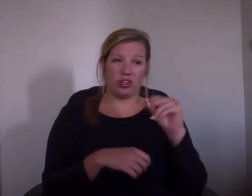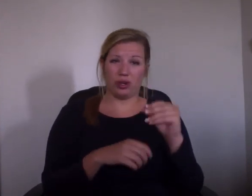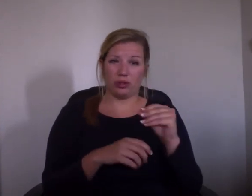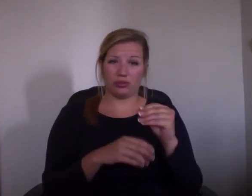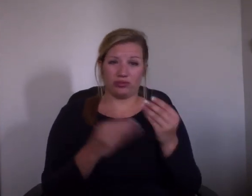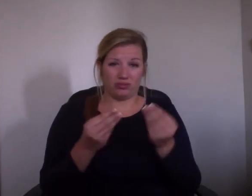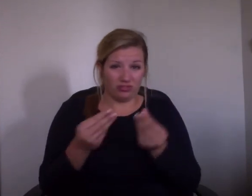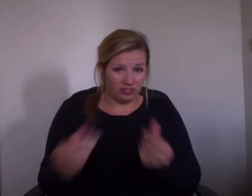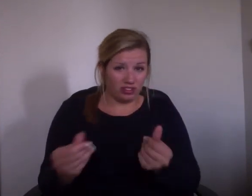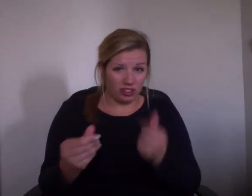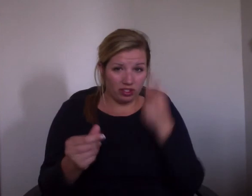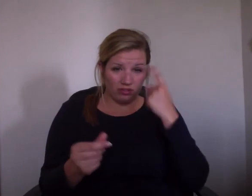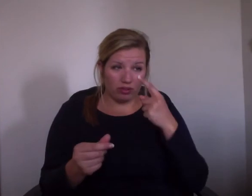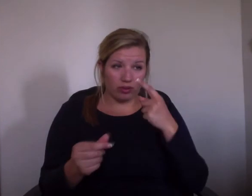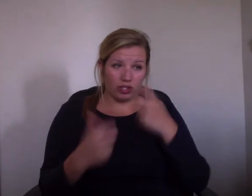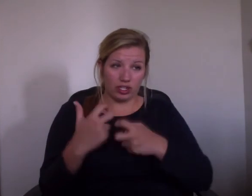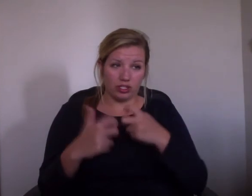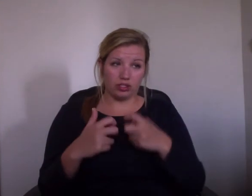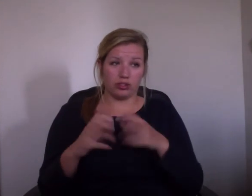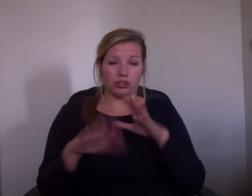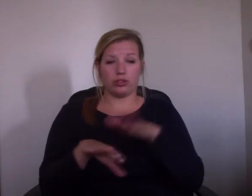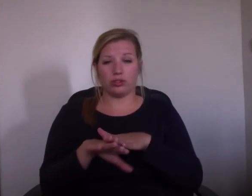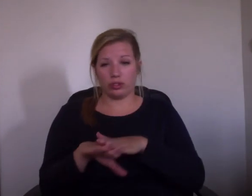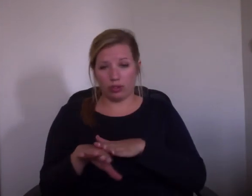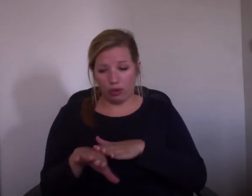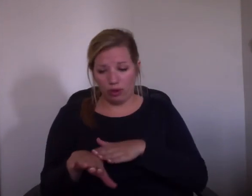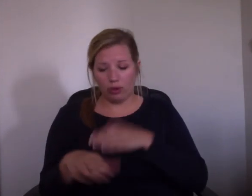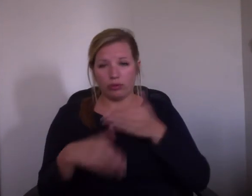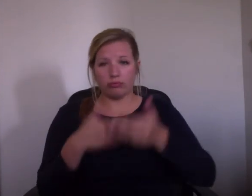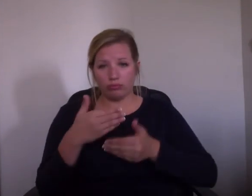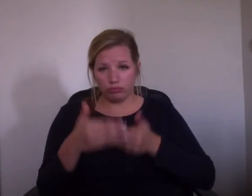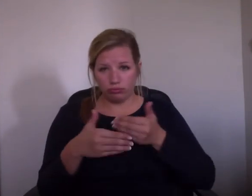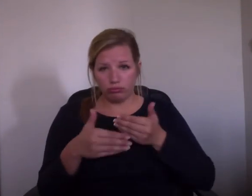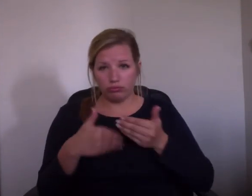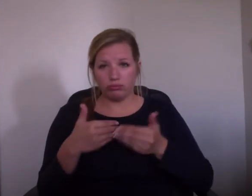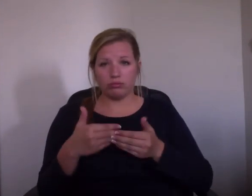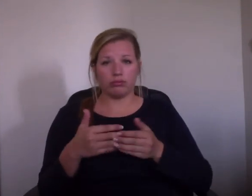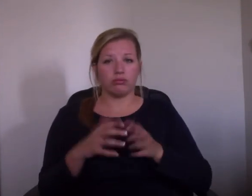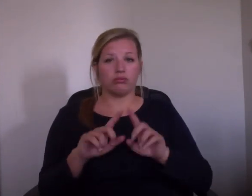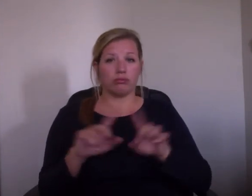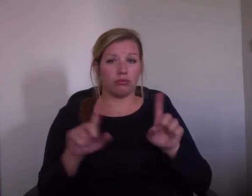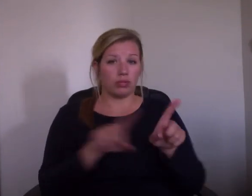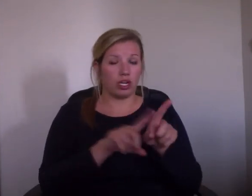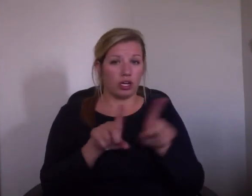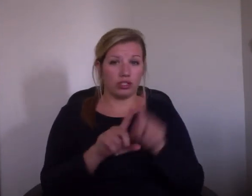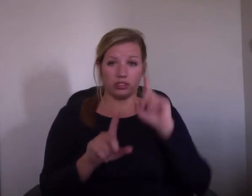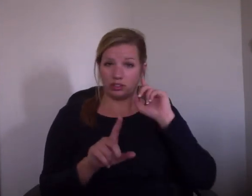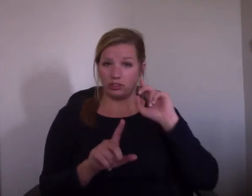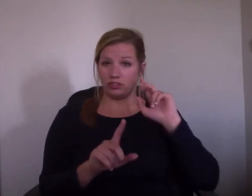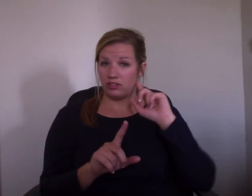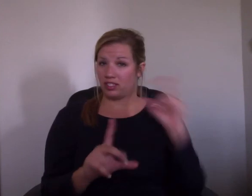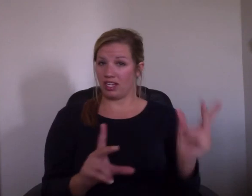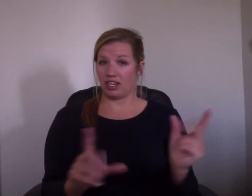slowly, the Veterans Administration, to deal with this. We also hear for the first time about a substance called